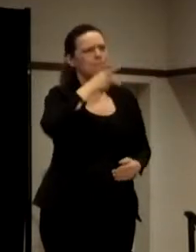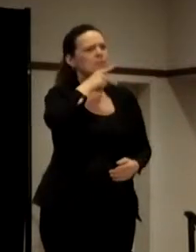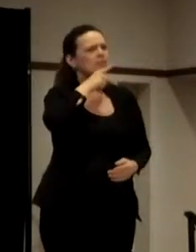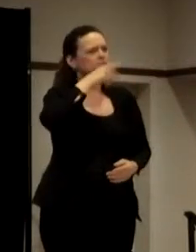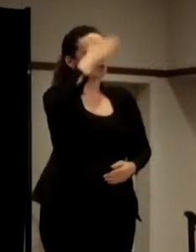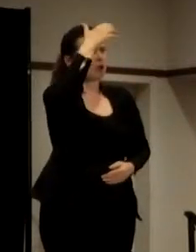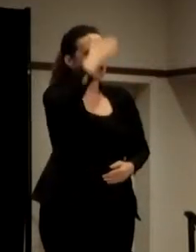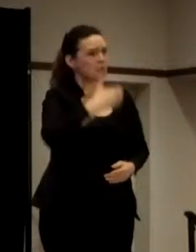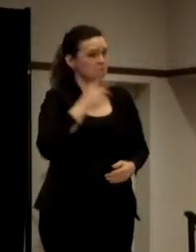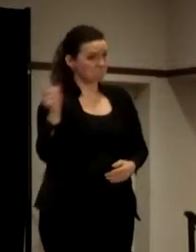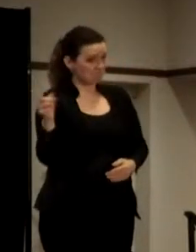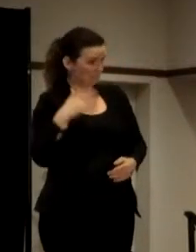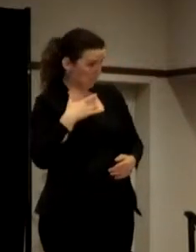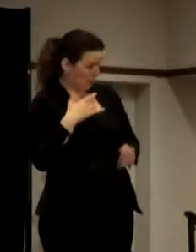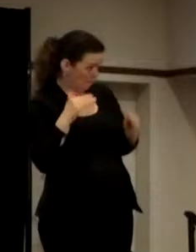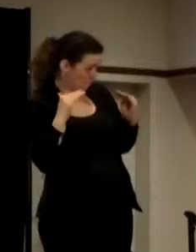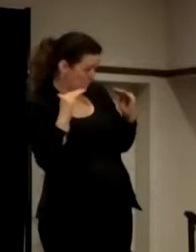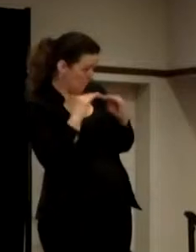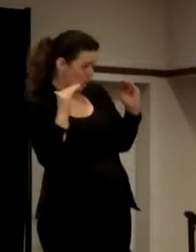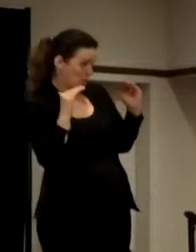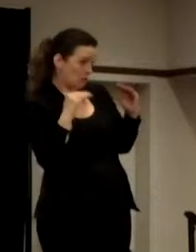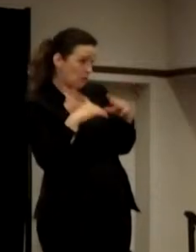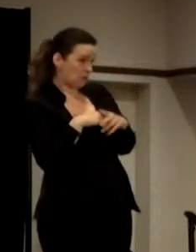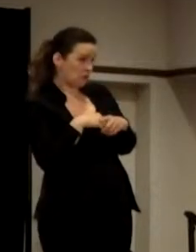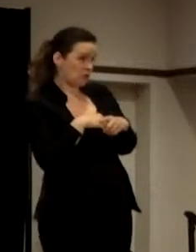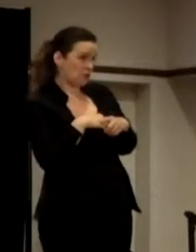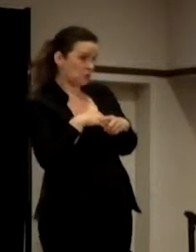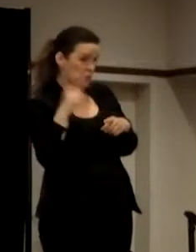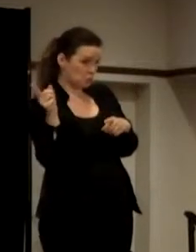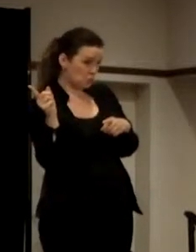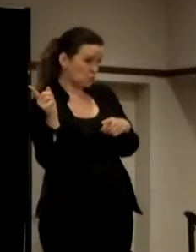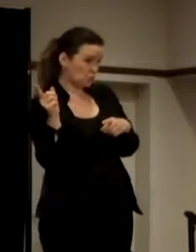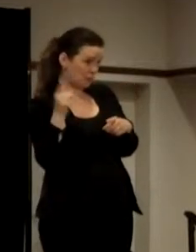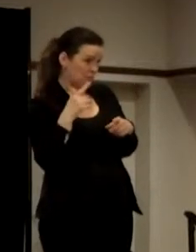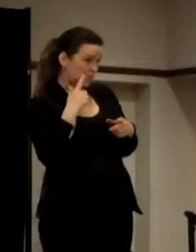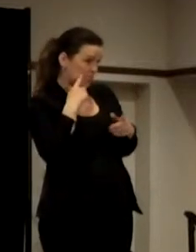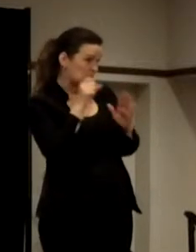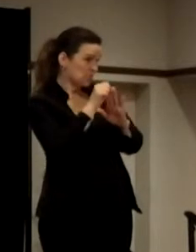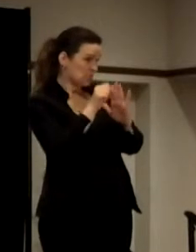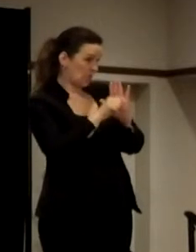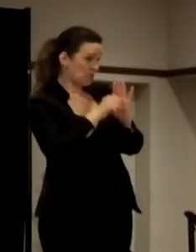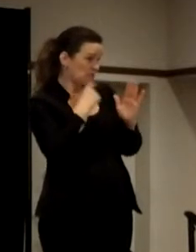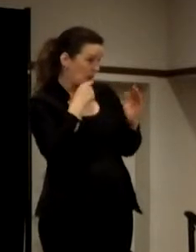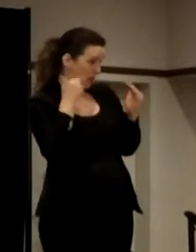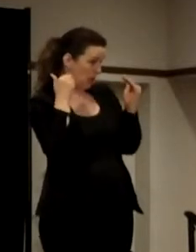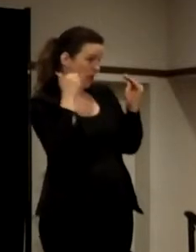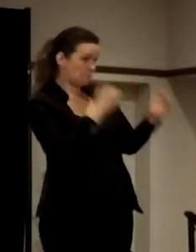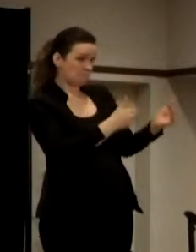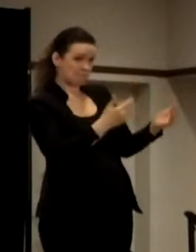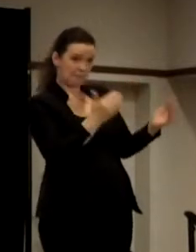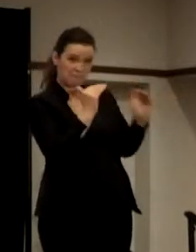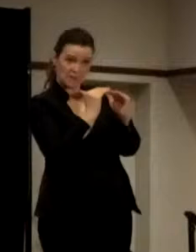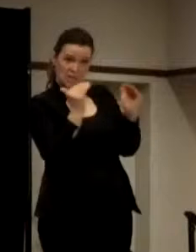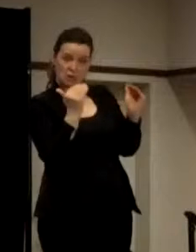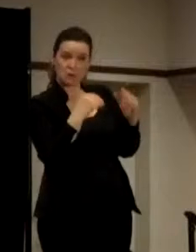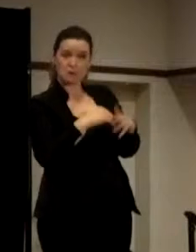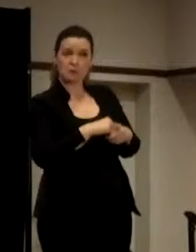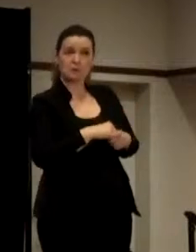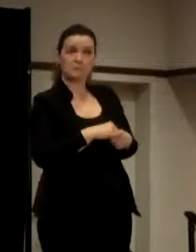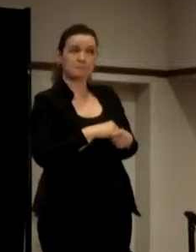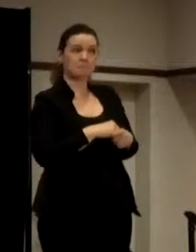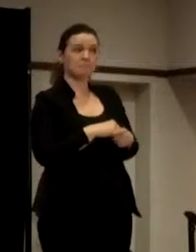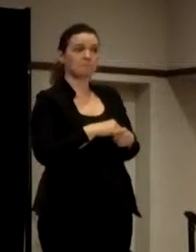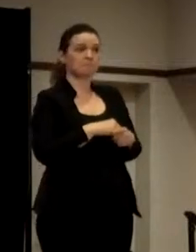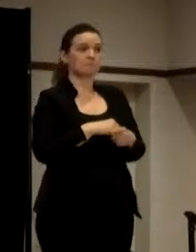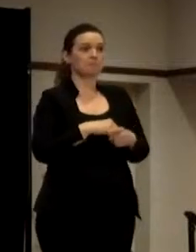their behalf to get the state to recognize it as a fair substitute, and if you'd purchase them as a county for other school districts. Yeah, so we looked at